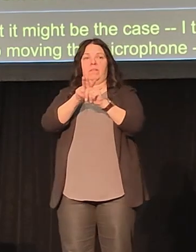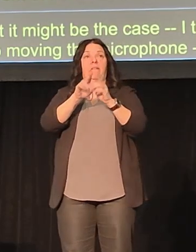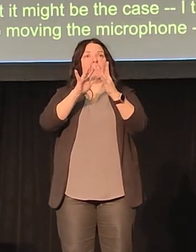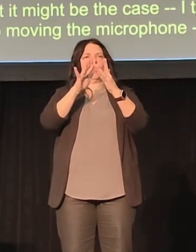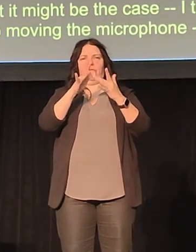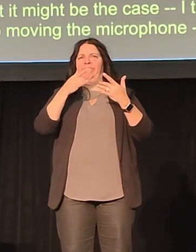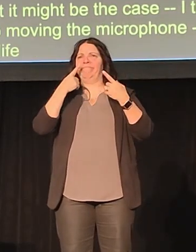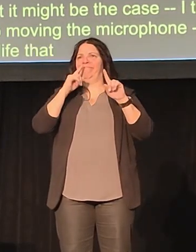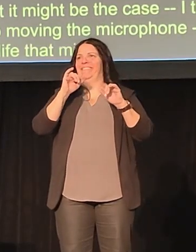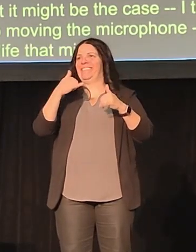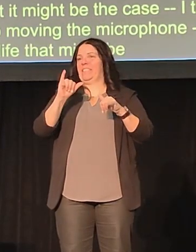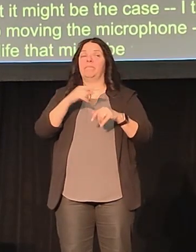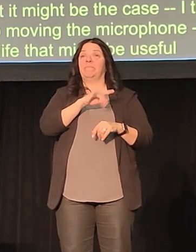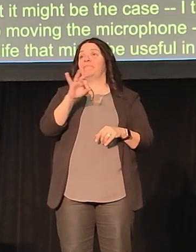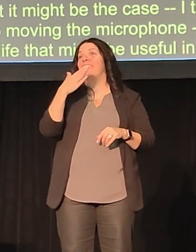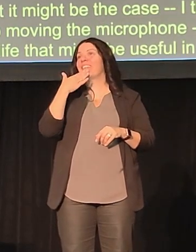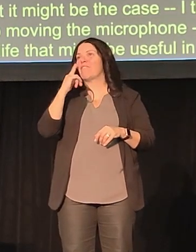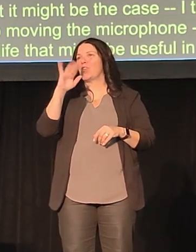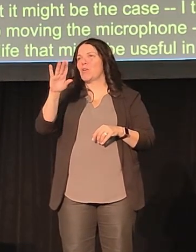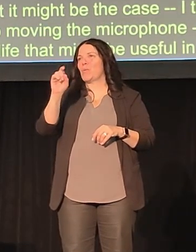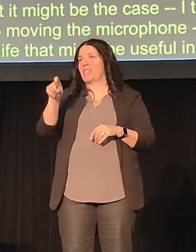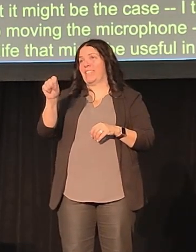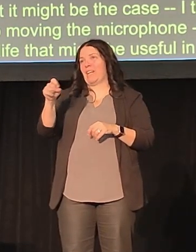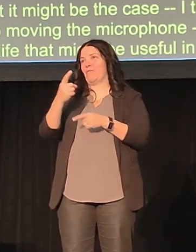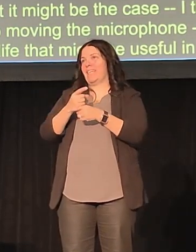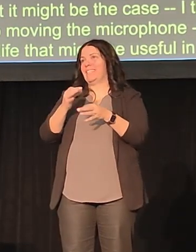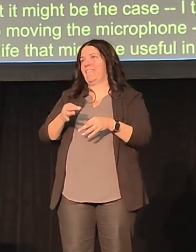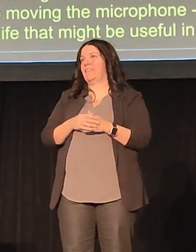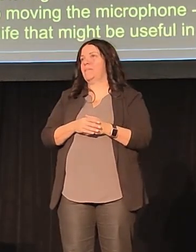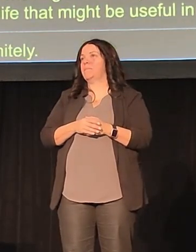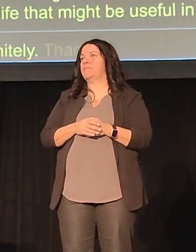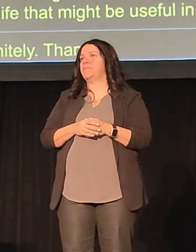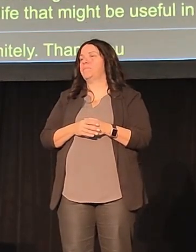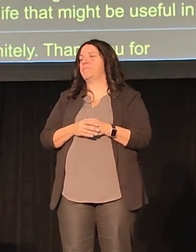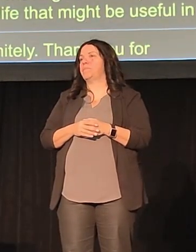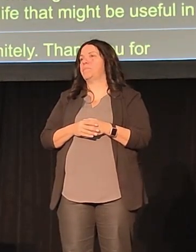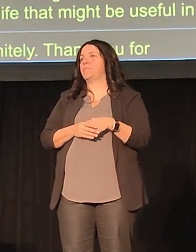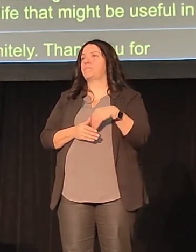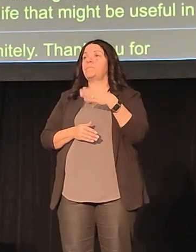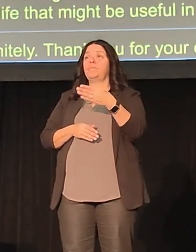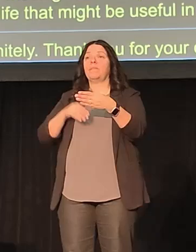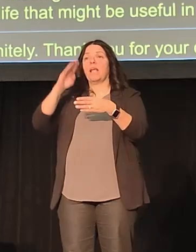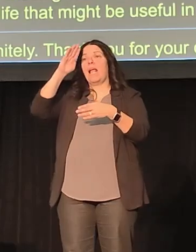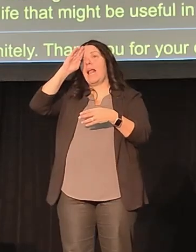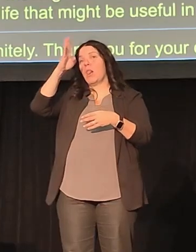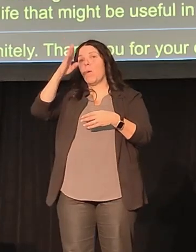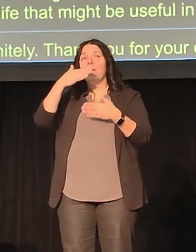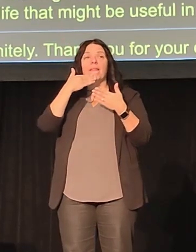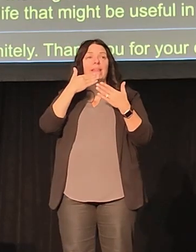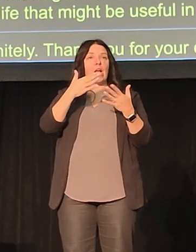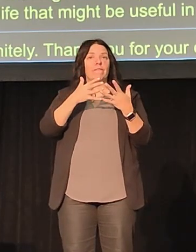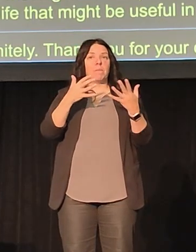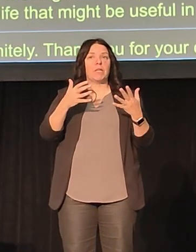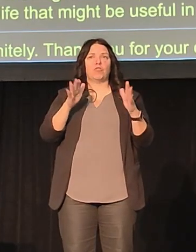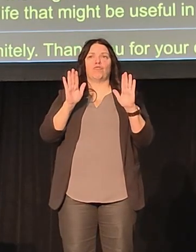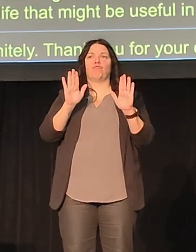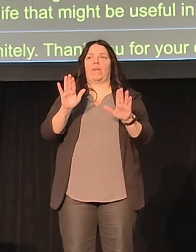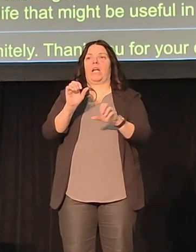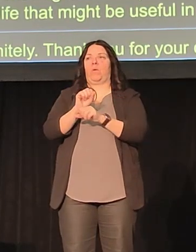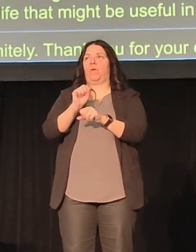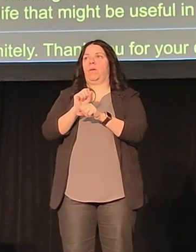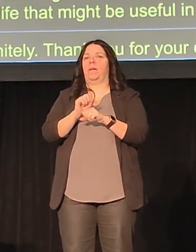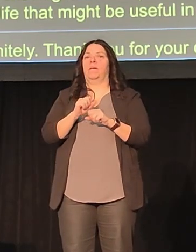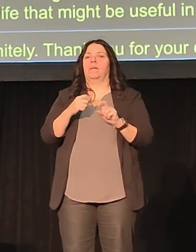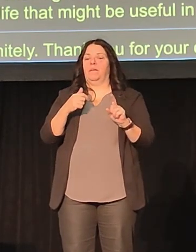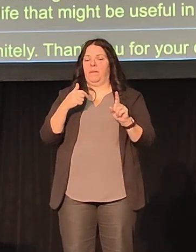Yeah, thank you for your question. Very good question. Hello, thank you very much. Great work. I'm